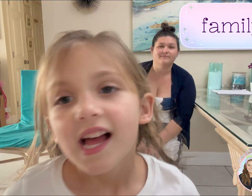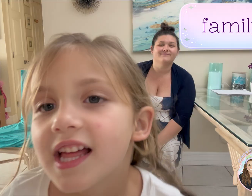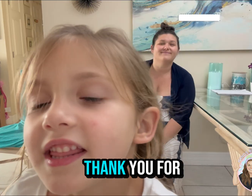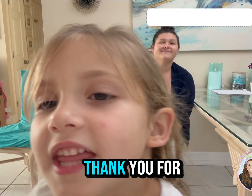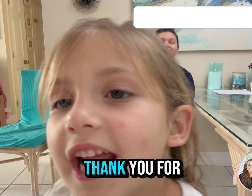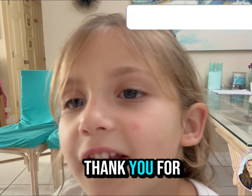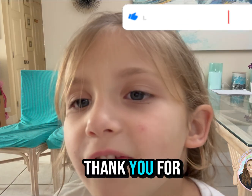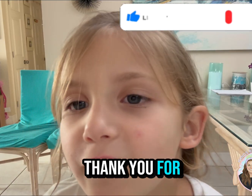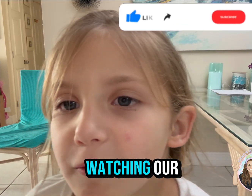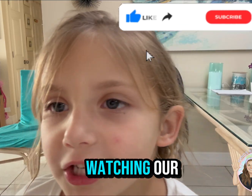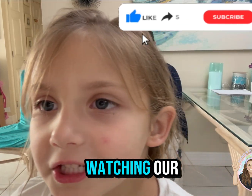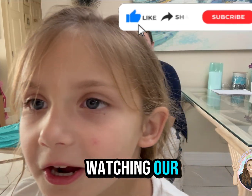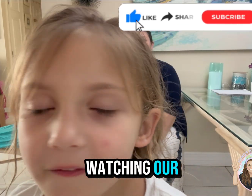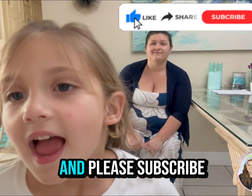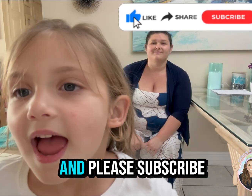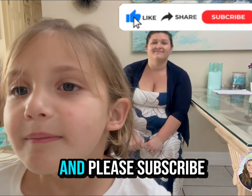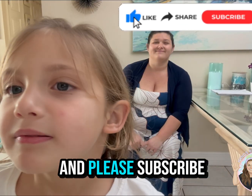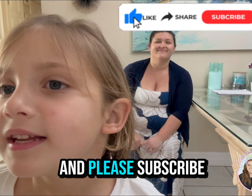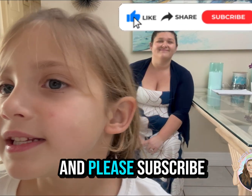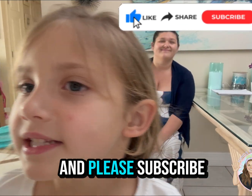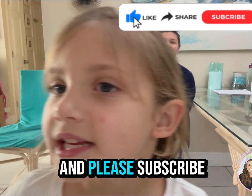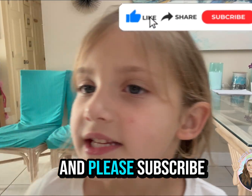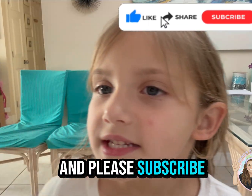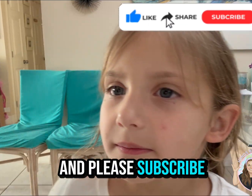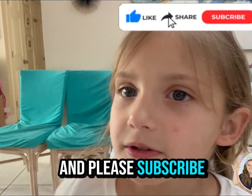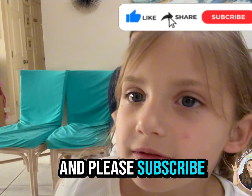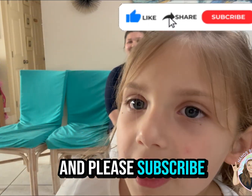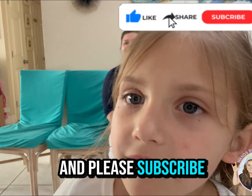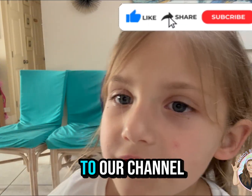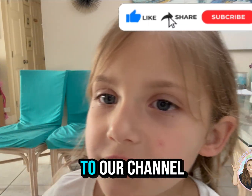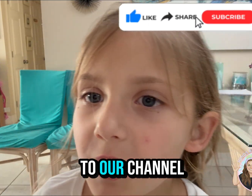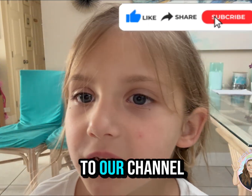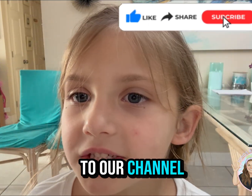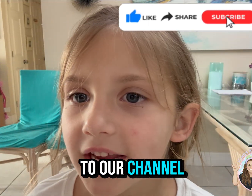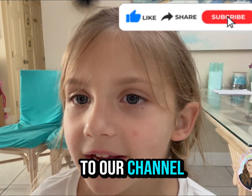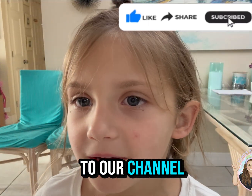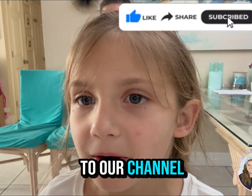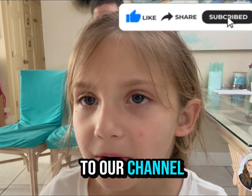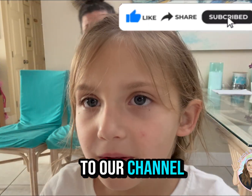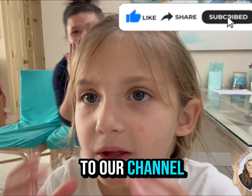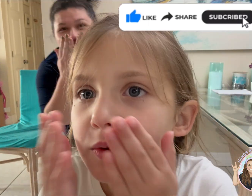Thank you for watching our video, and please subscribe to our channel.